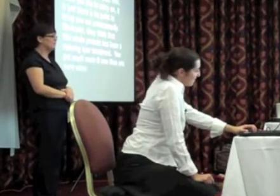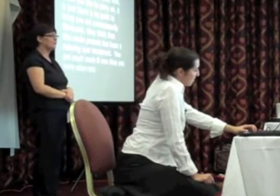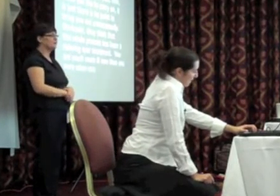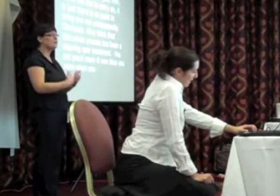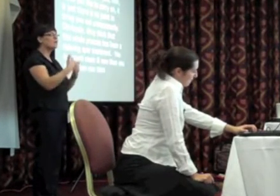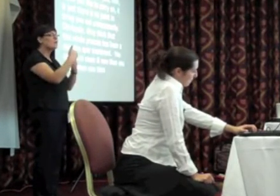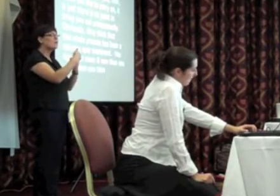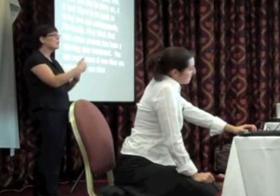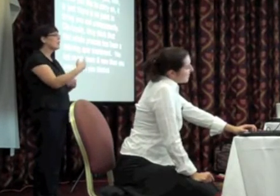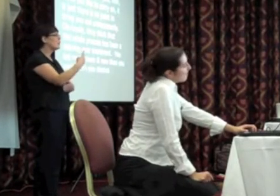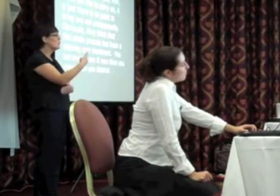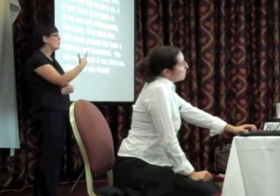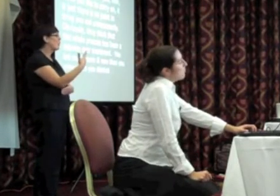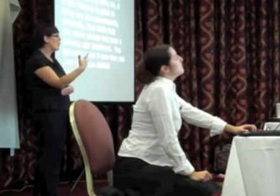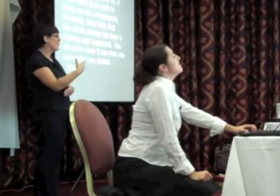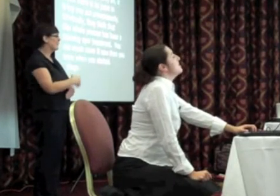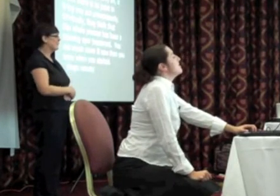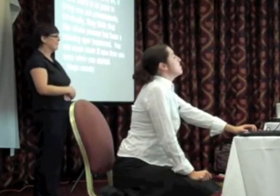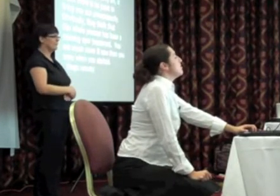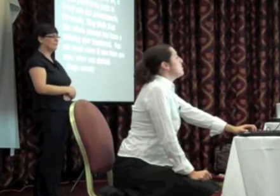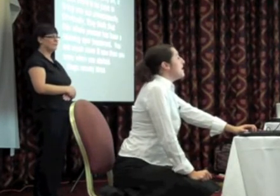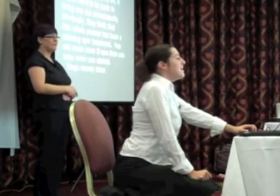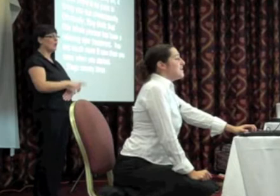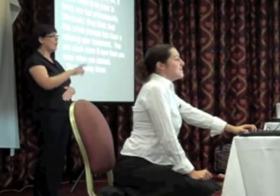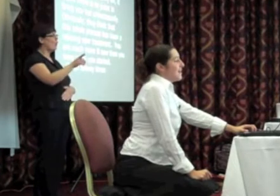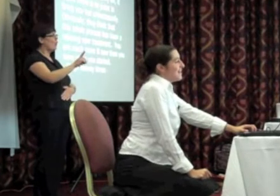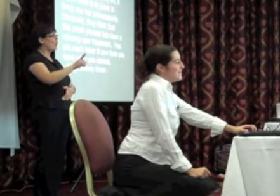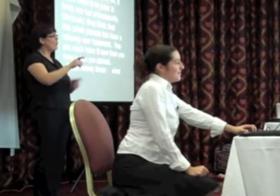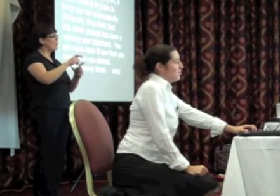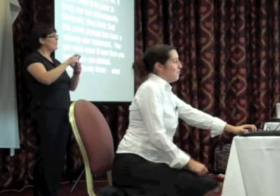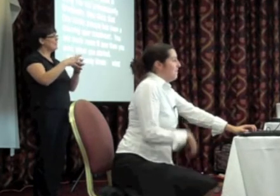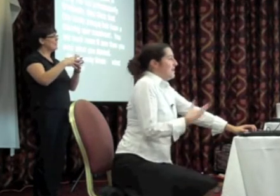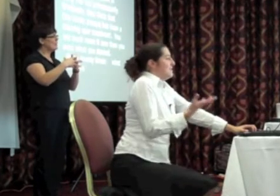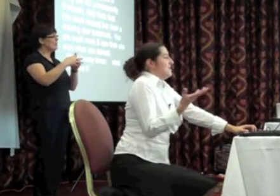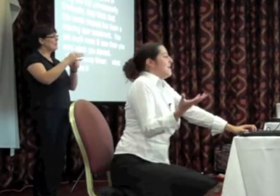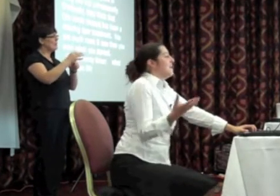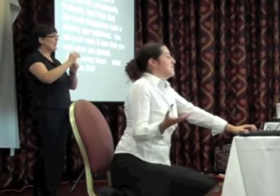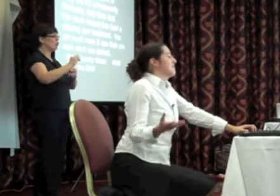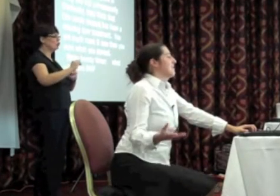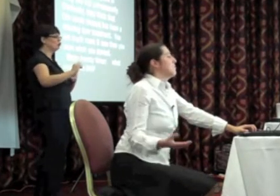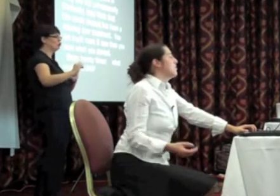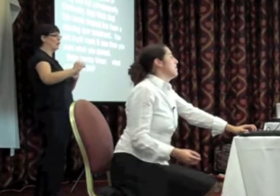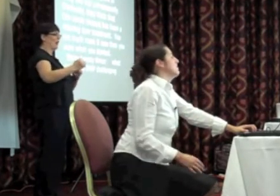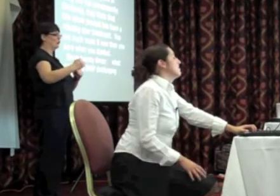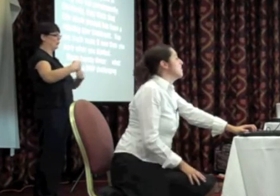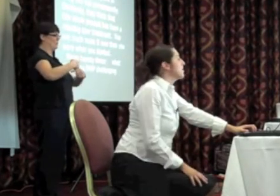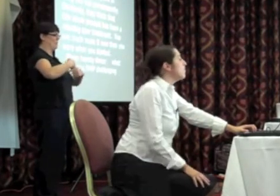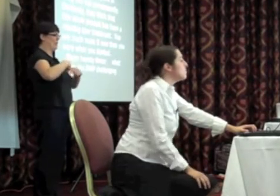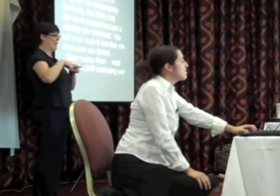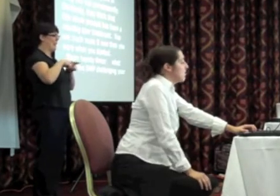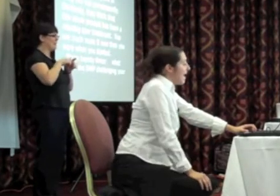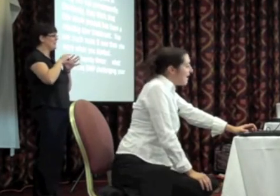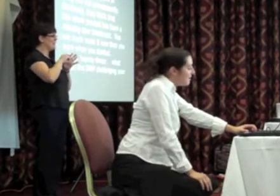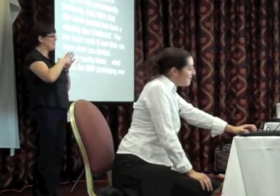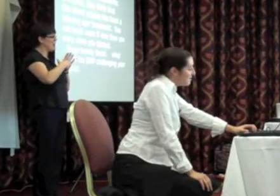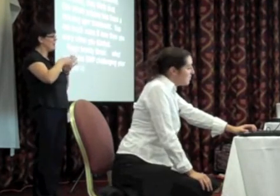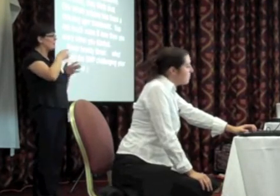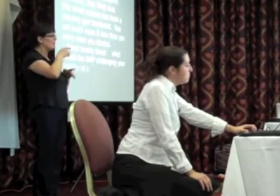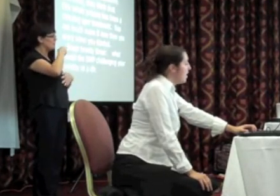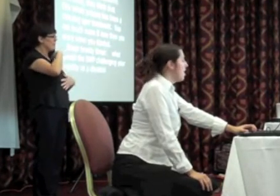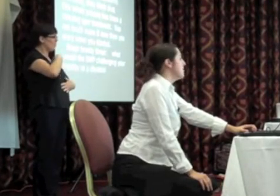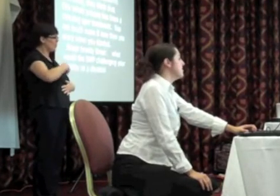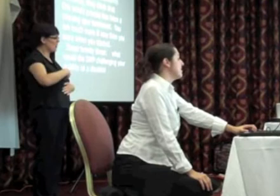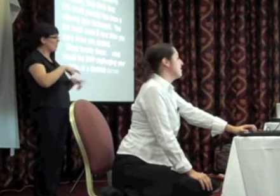Stage 23. What with the DWP challenging your validity as a disabled person, but also